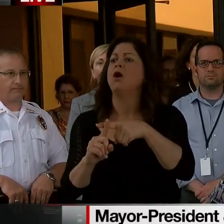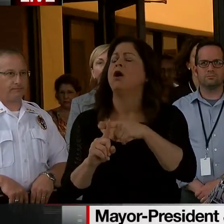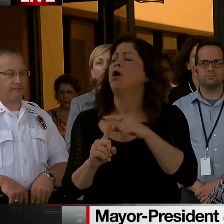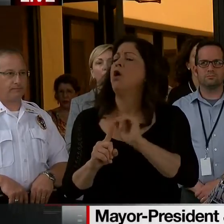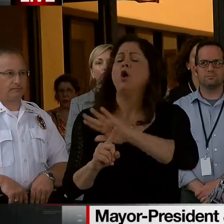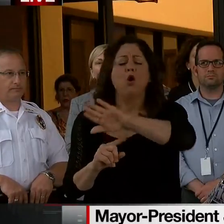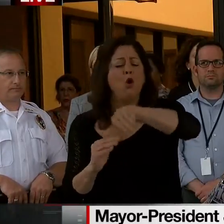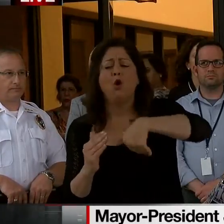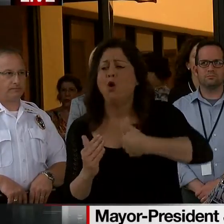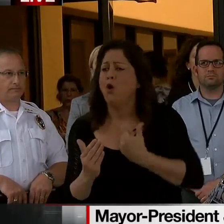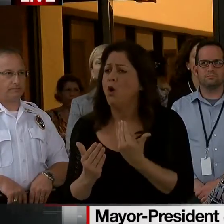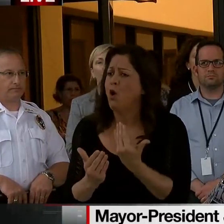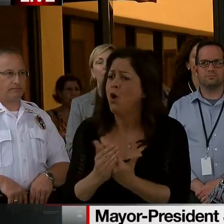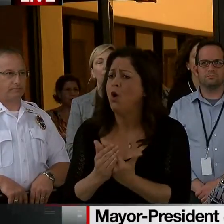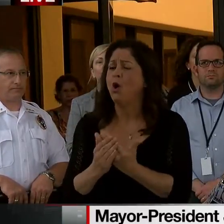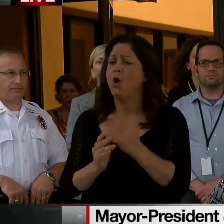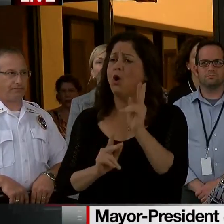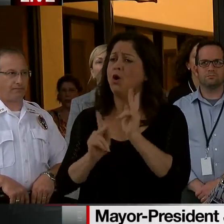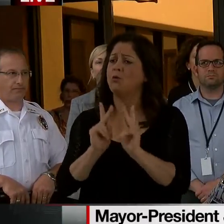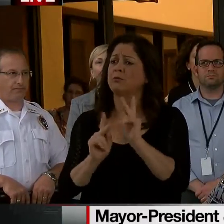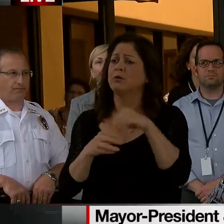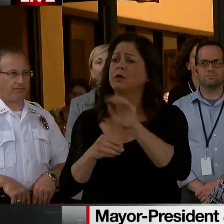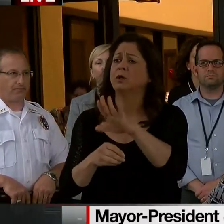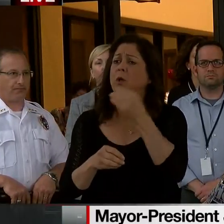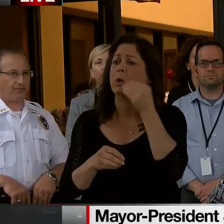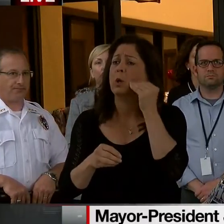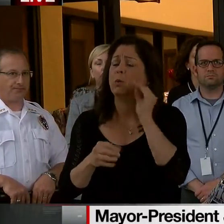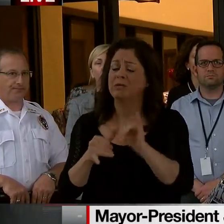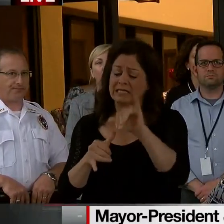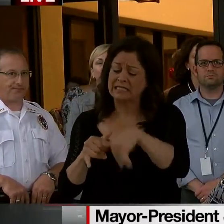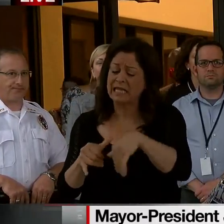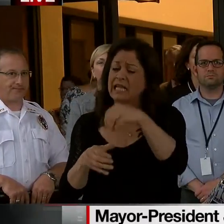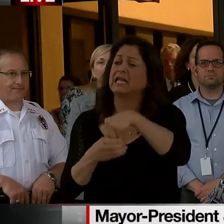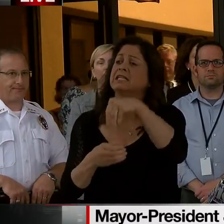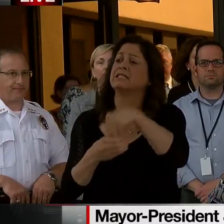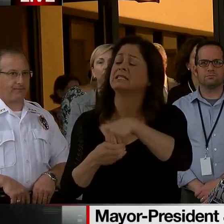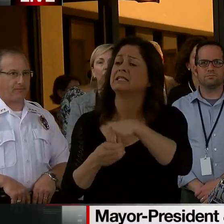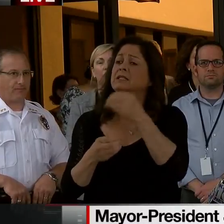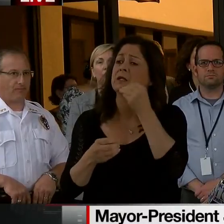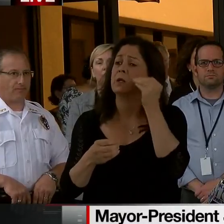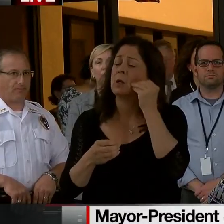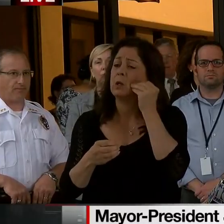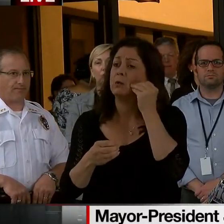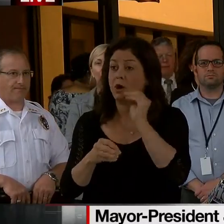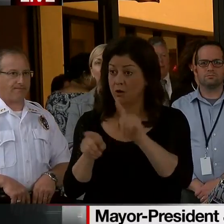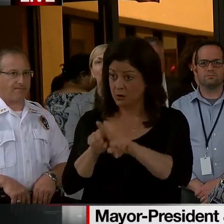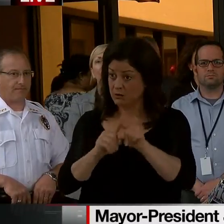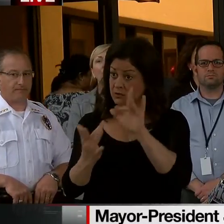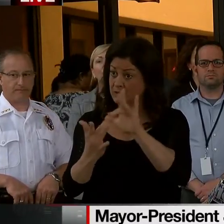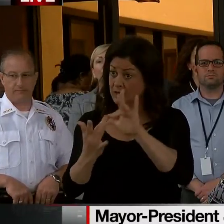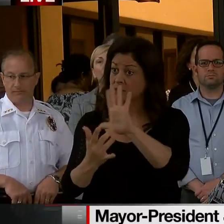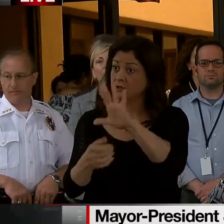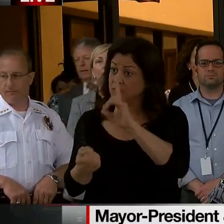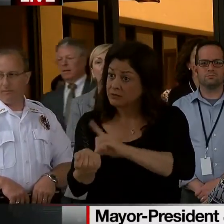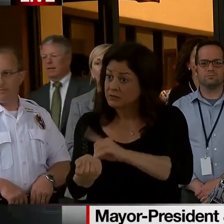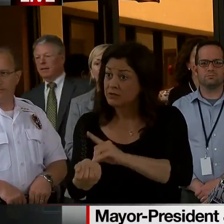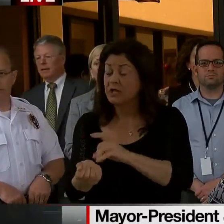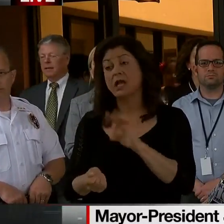keep the entire household at home, and again, contact your medical provider. If you're an older